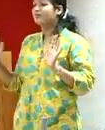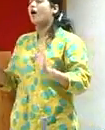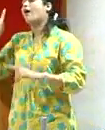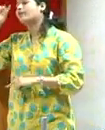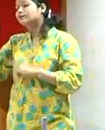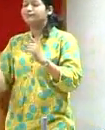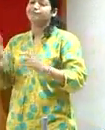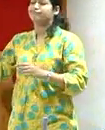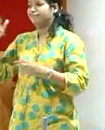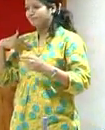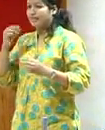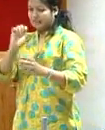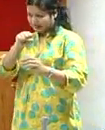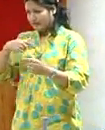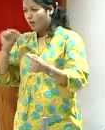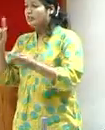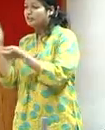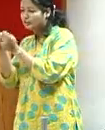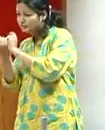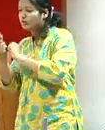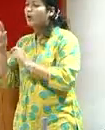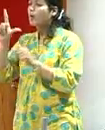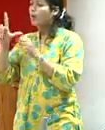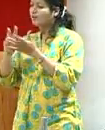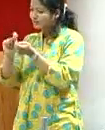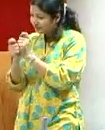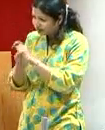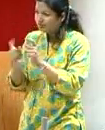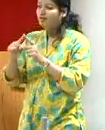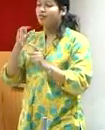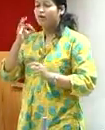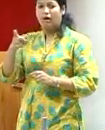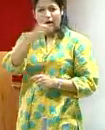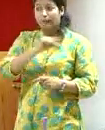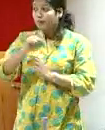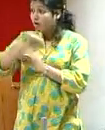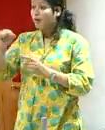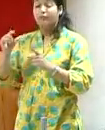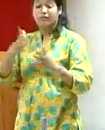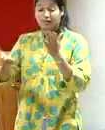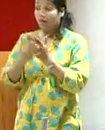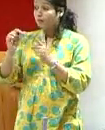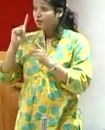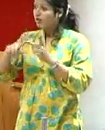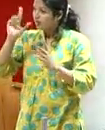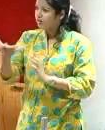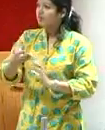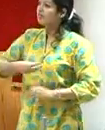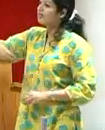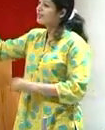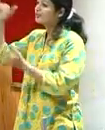engineering jobs. And it turns out that the very same central government list of jobs identified as suitable for persons with